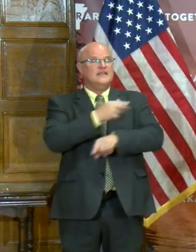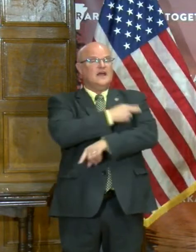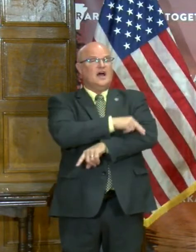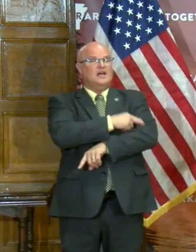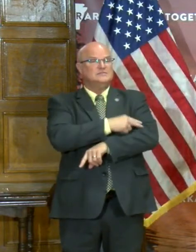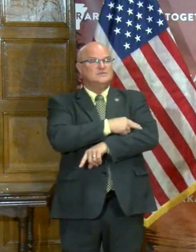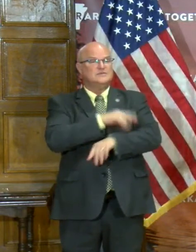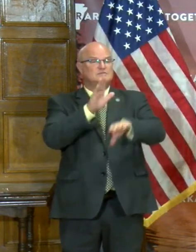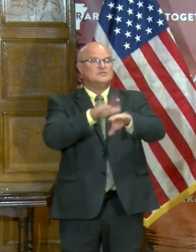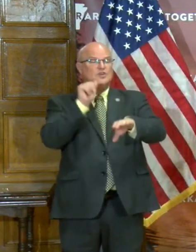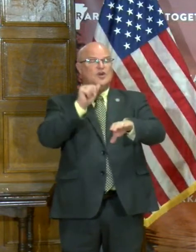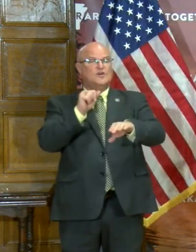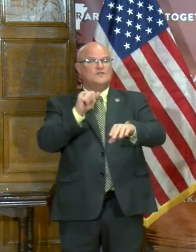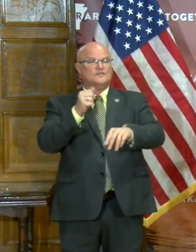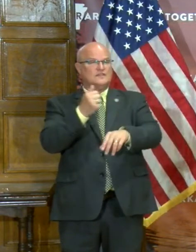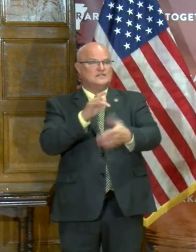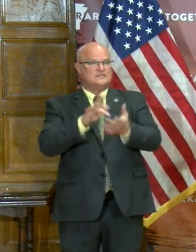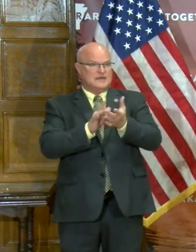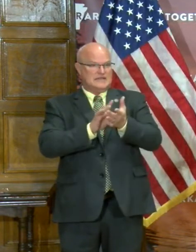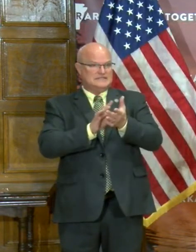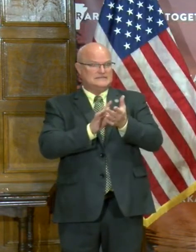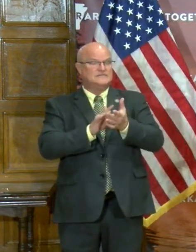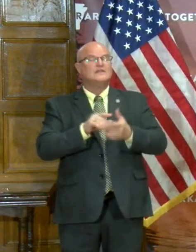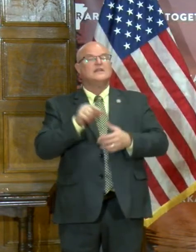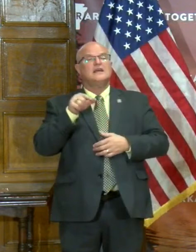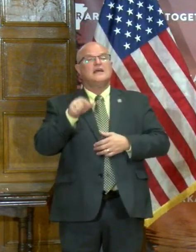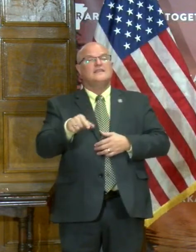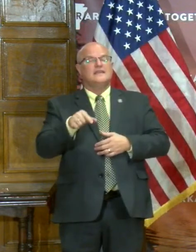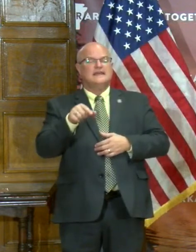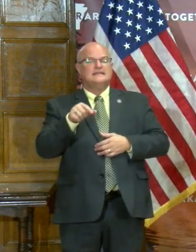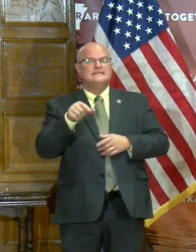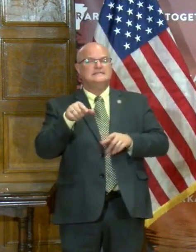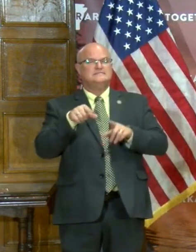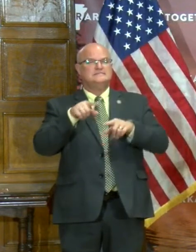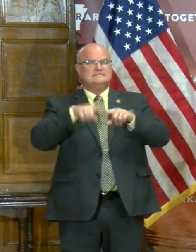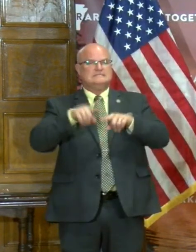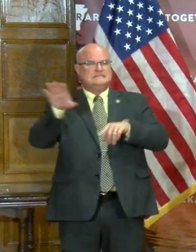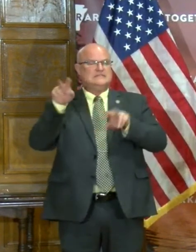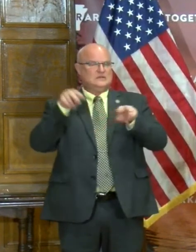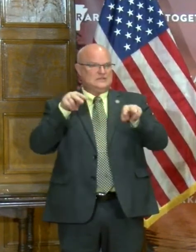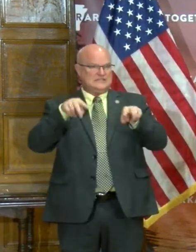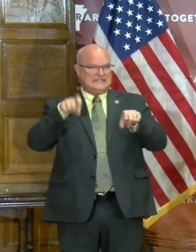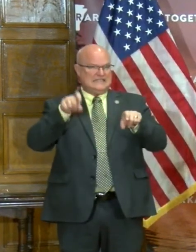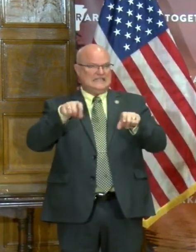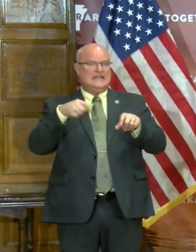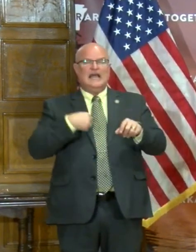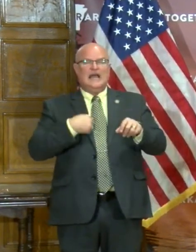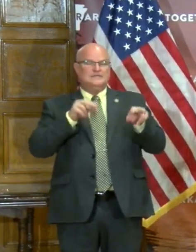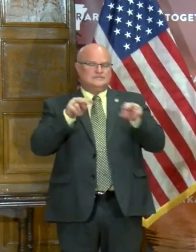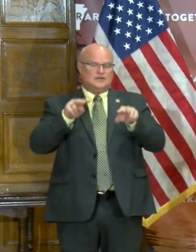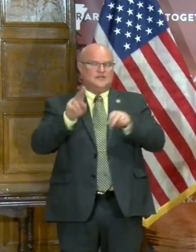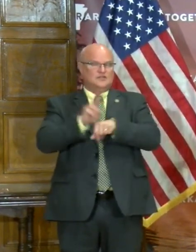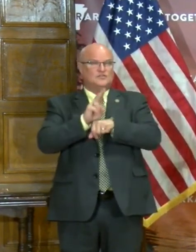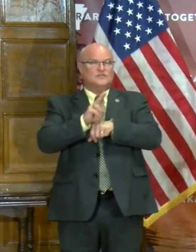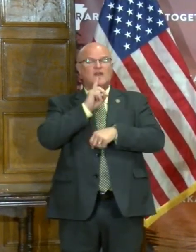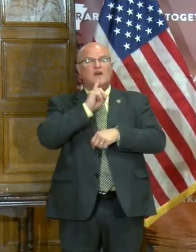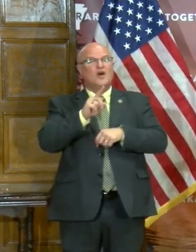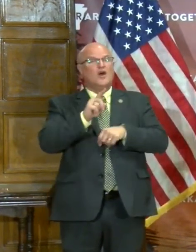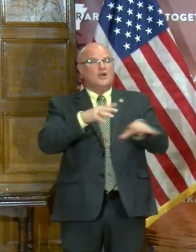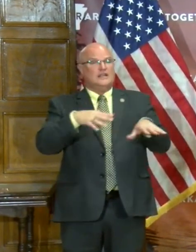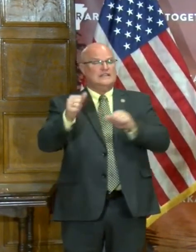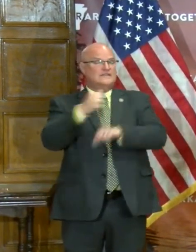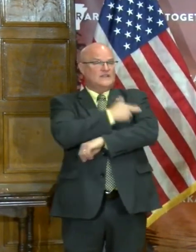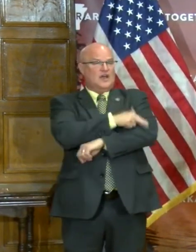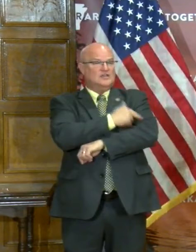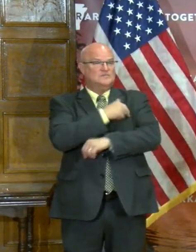hospitals call for these drugs. So they gauge their own need for this. We're monitoring their use to make sure that they are leaving